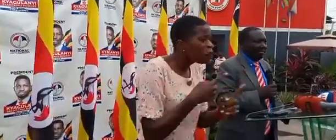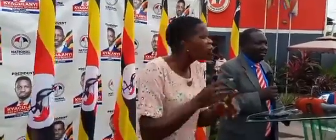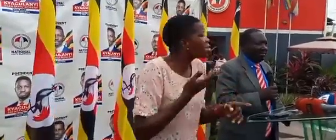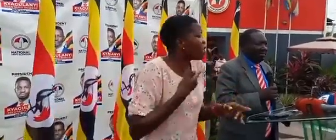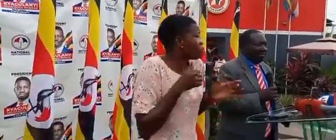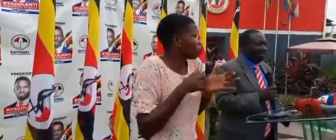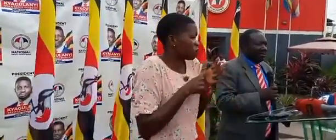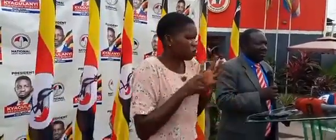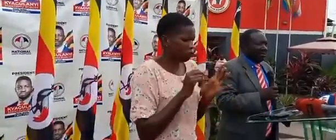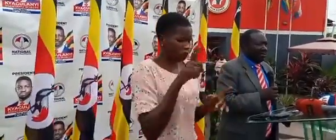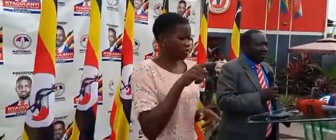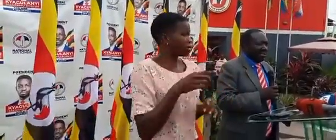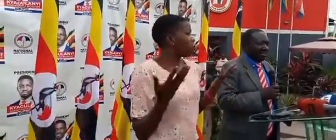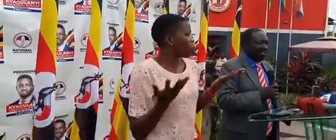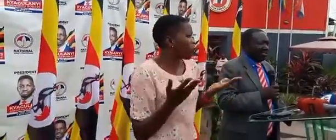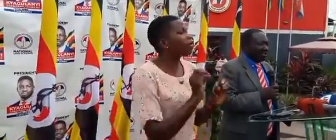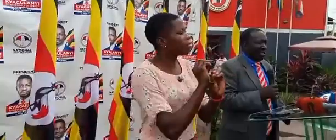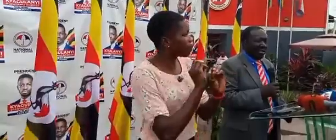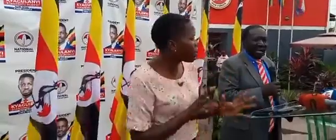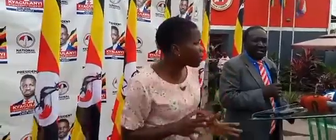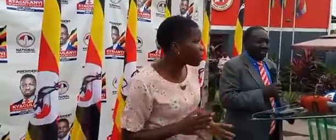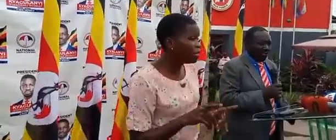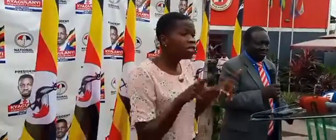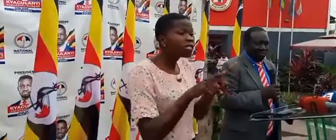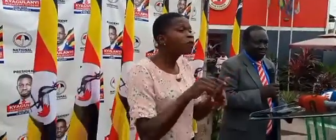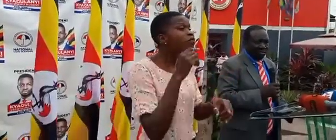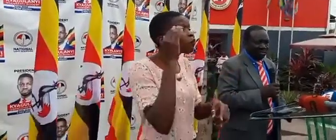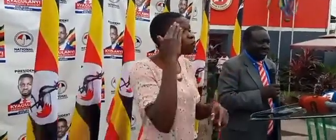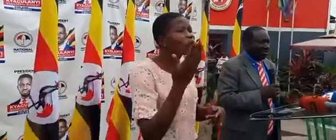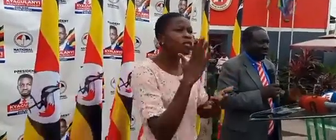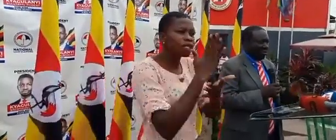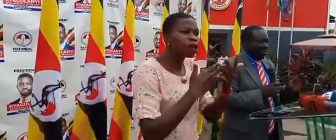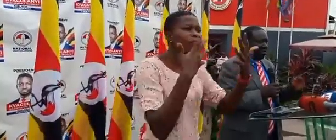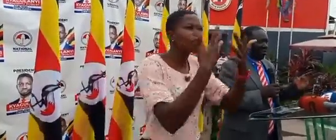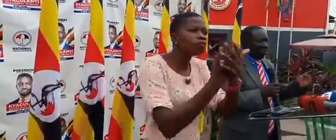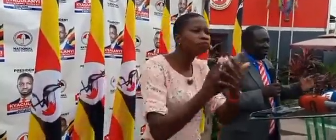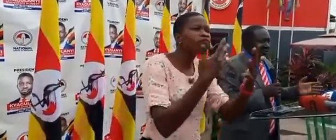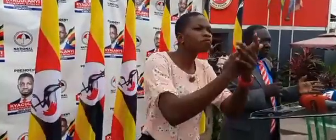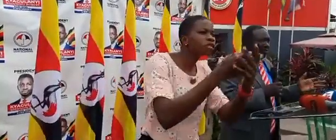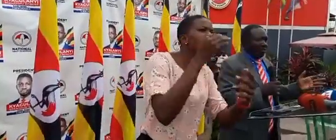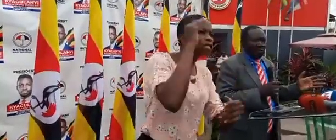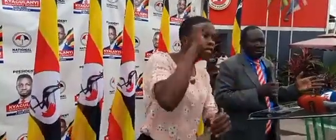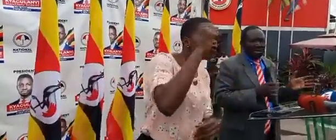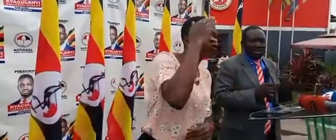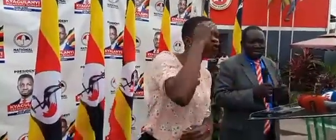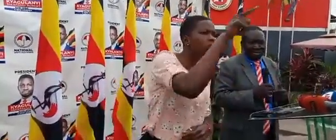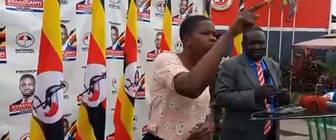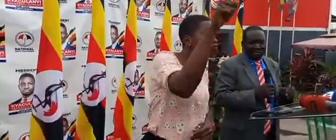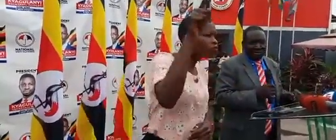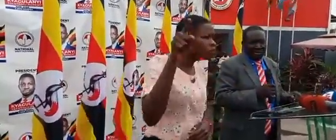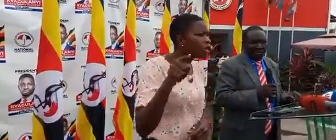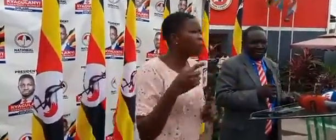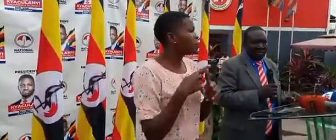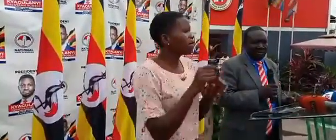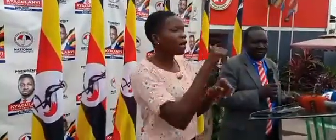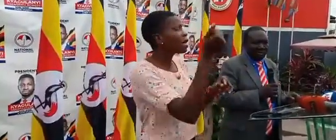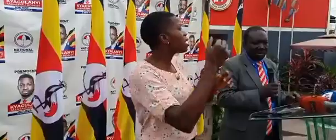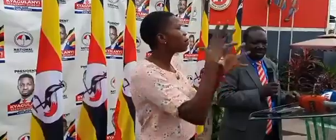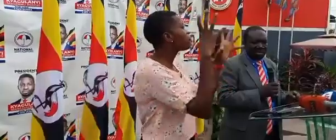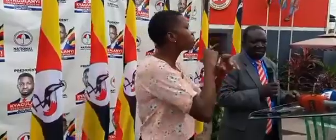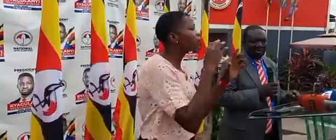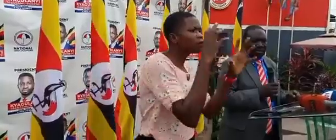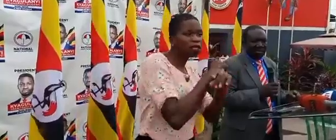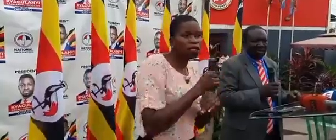detained in places known and unknown, because we know of a few who are in Kitale and